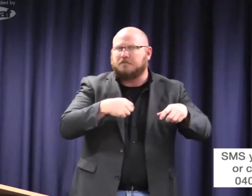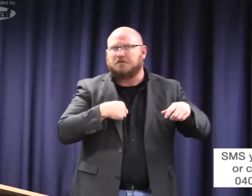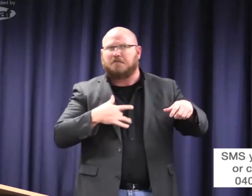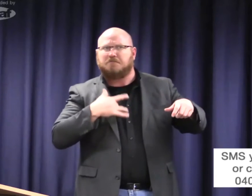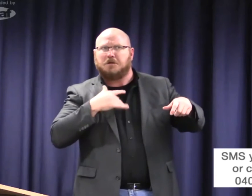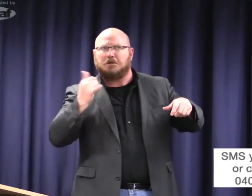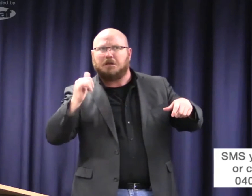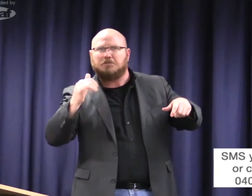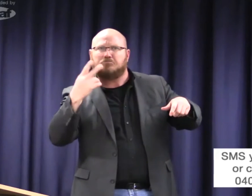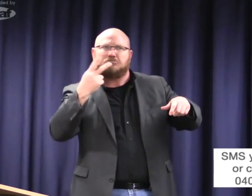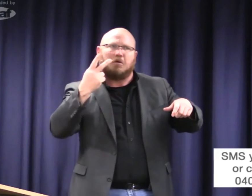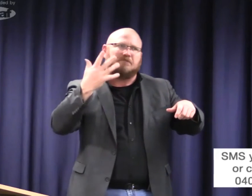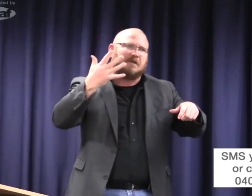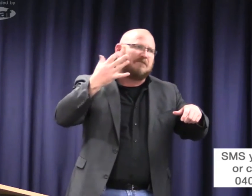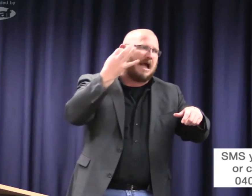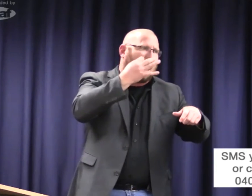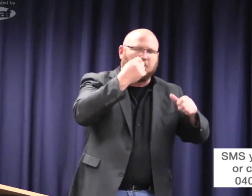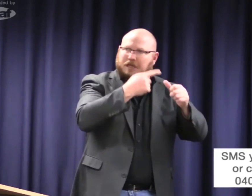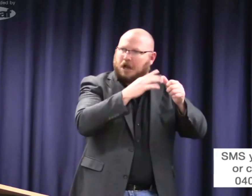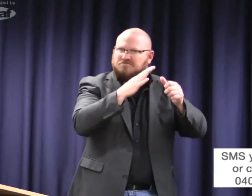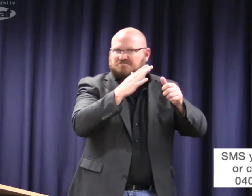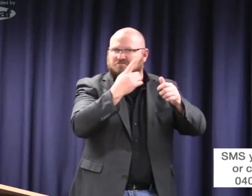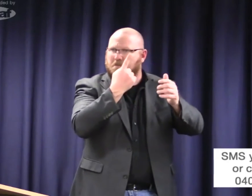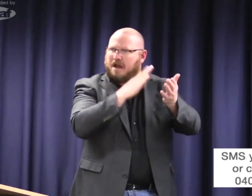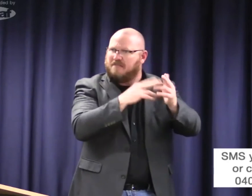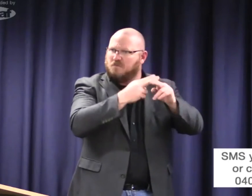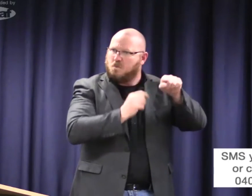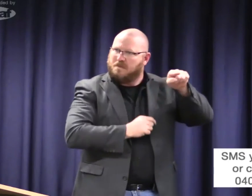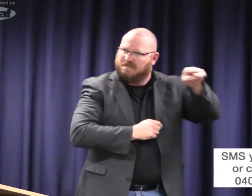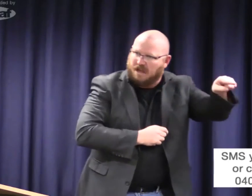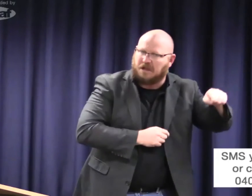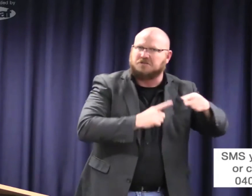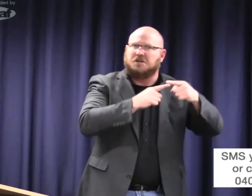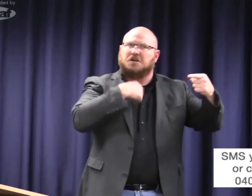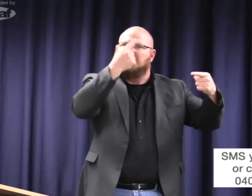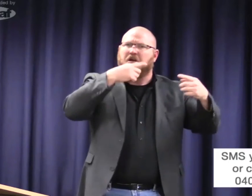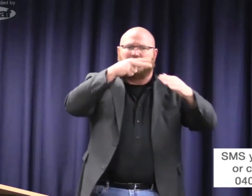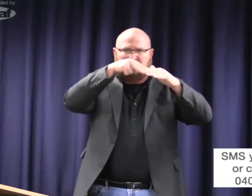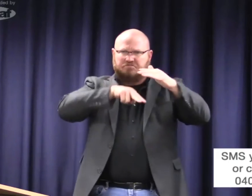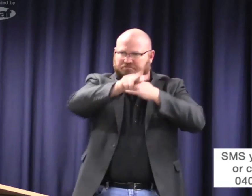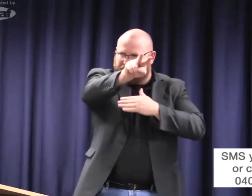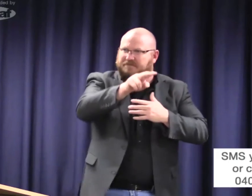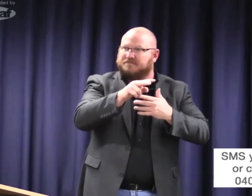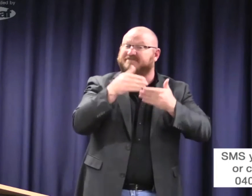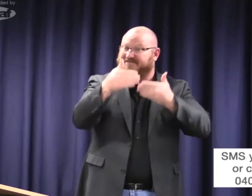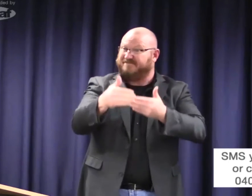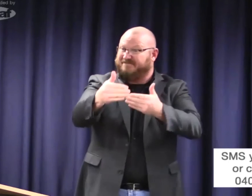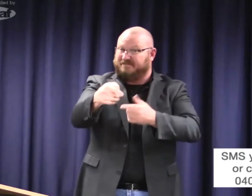estimate interpreting services for community activities, which might equate to 12 or 15 hours a month, and